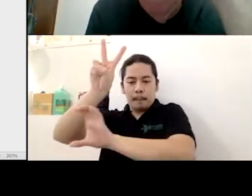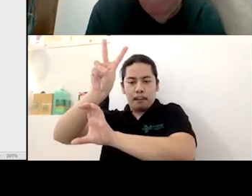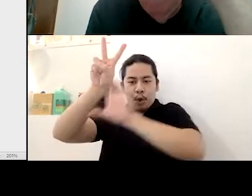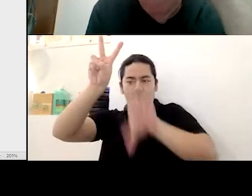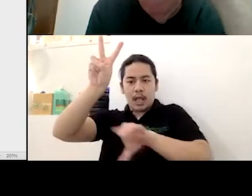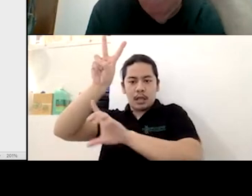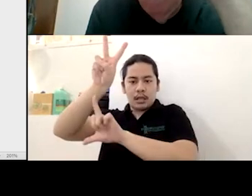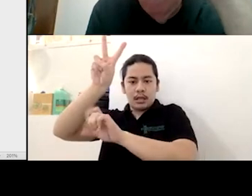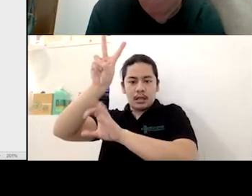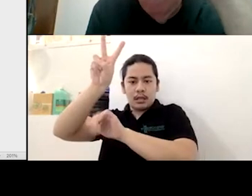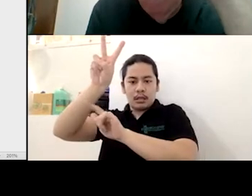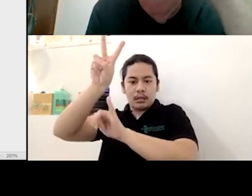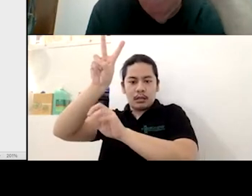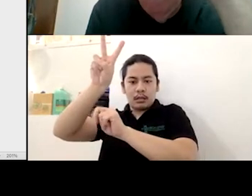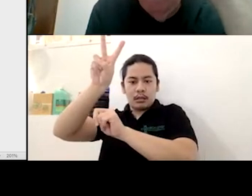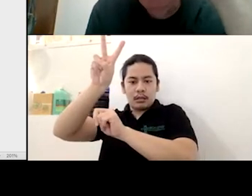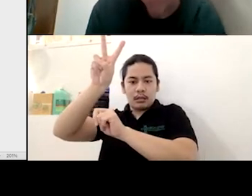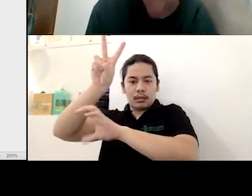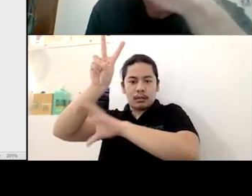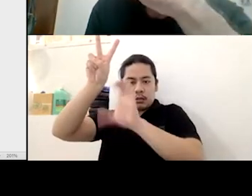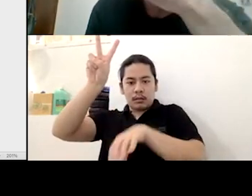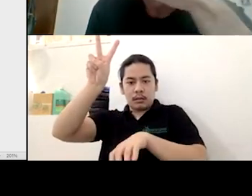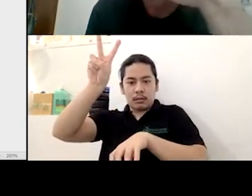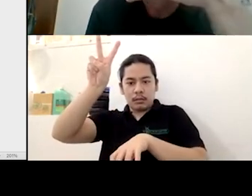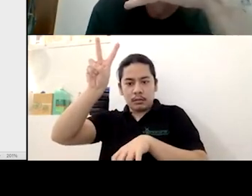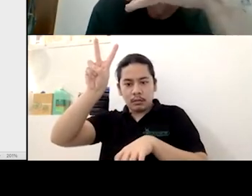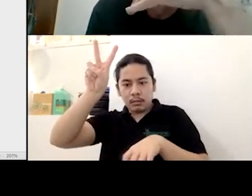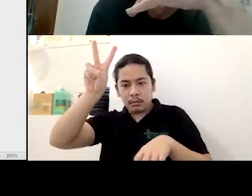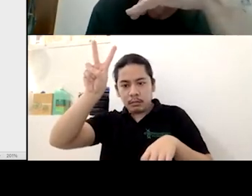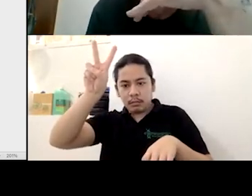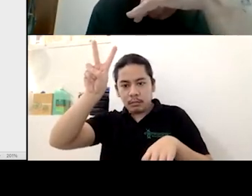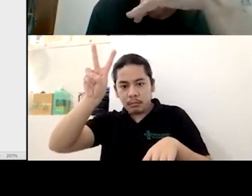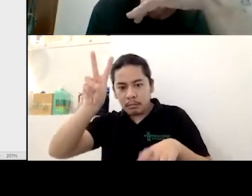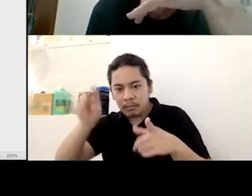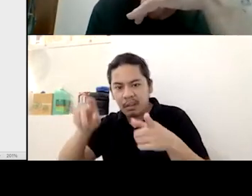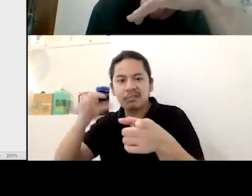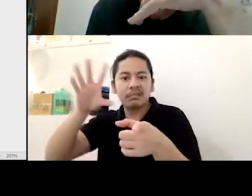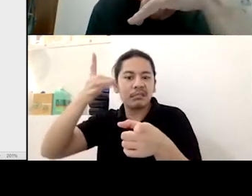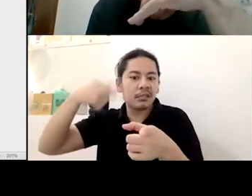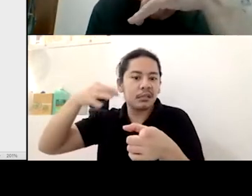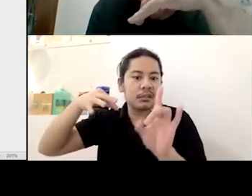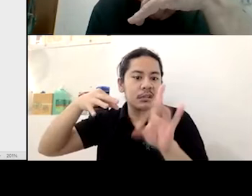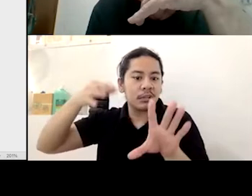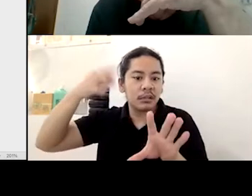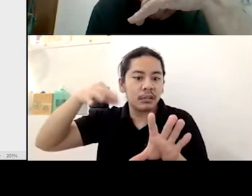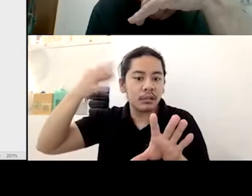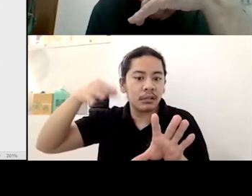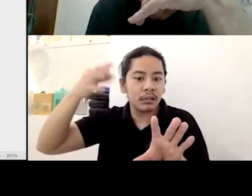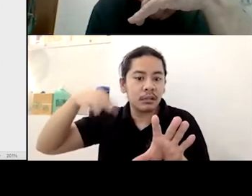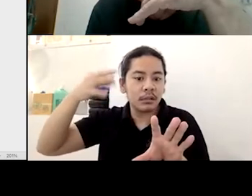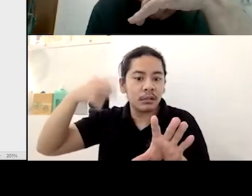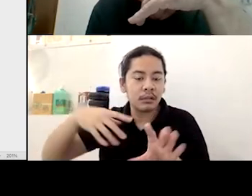Okay, so we'll just do location underneath and it's spelled out.